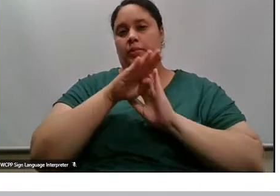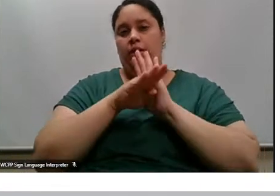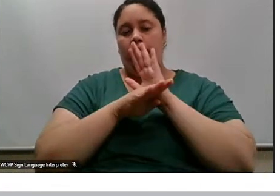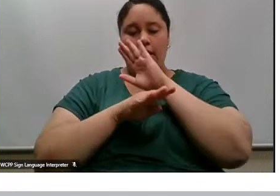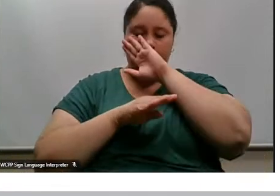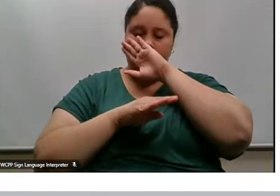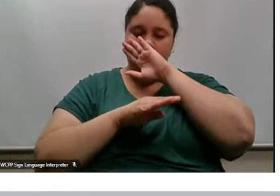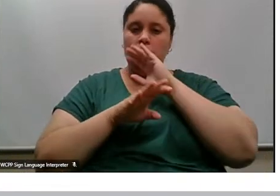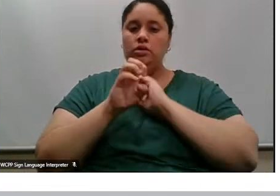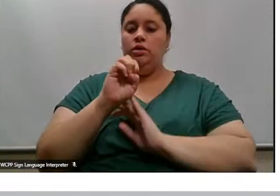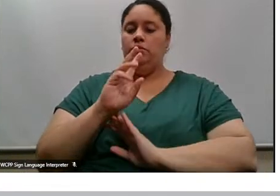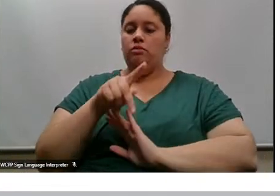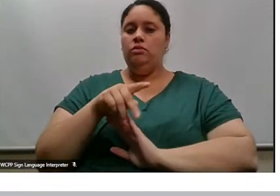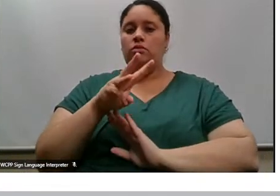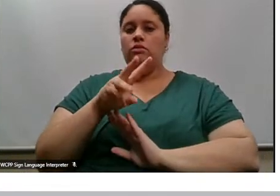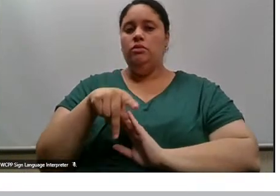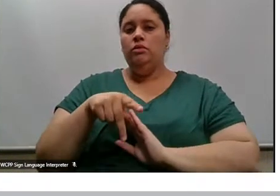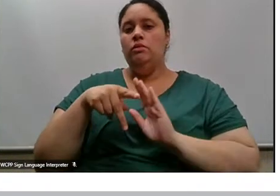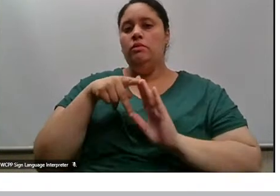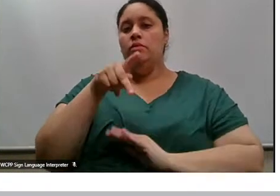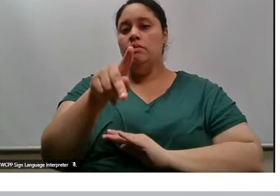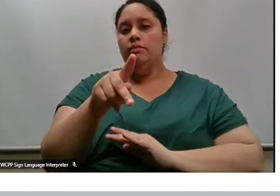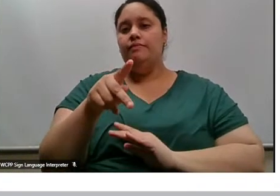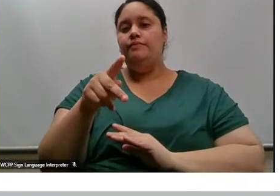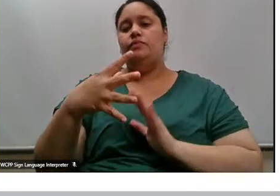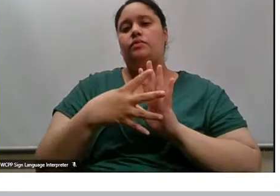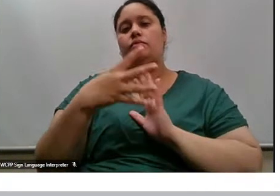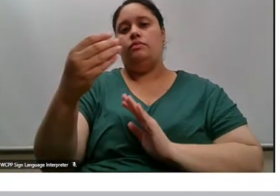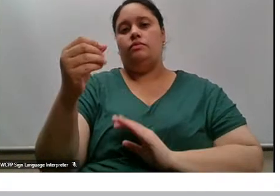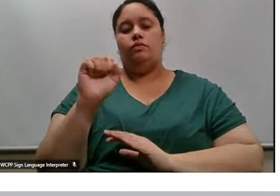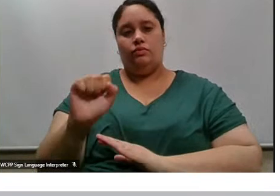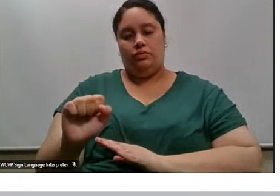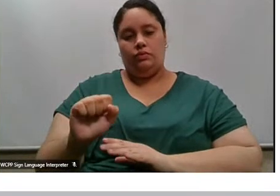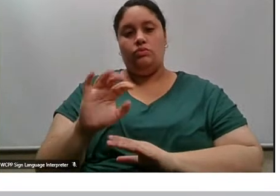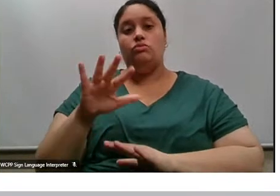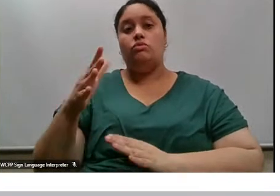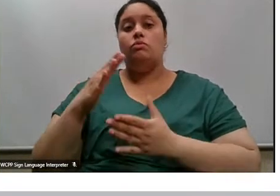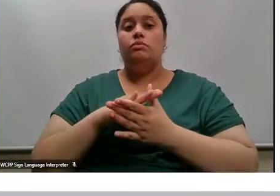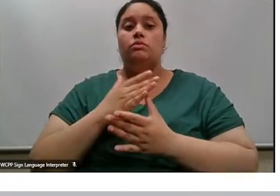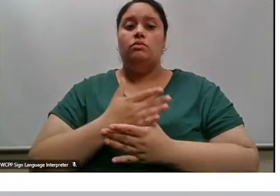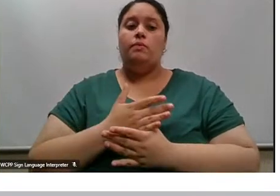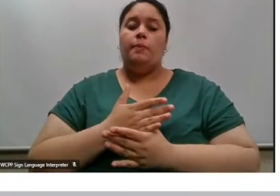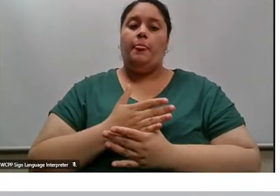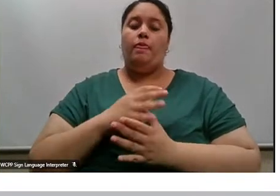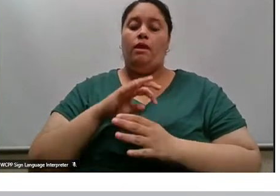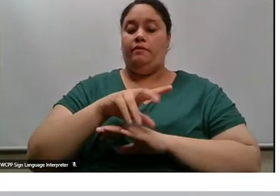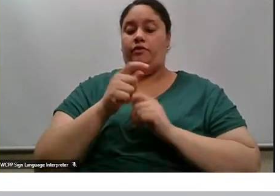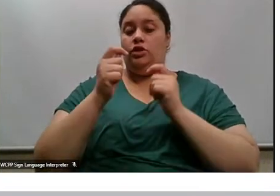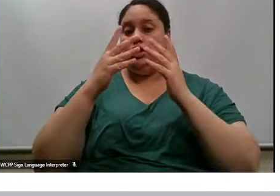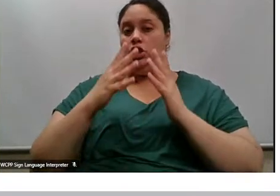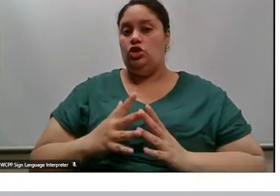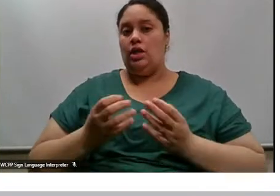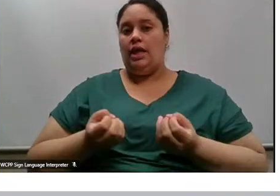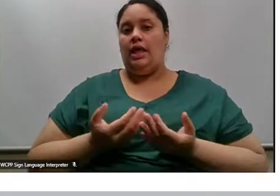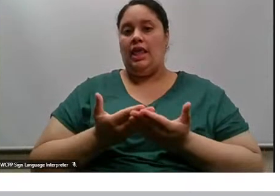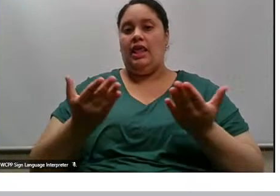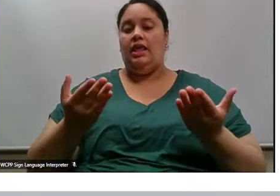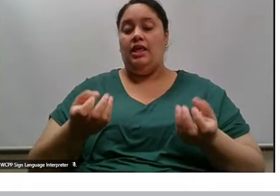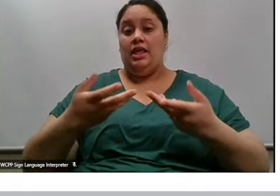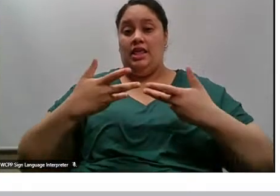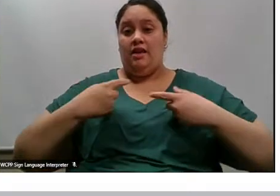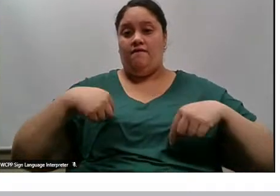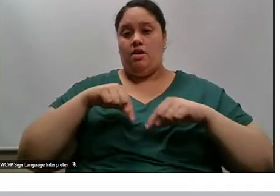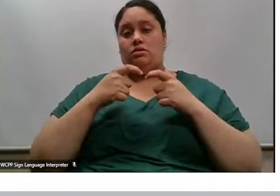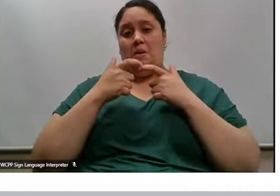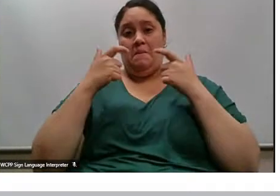the EPWP payments were outsourced. So because Provincial Treasury had given us a